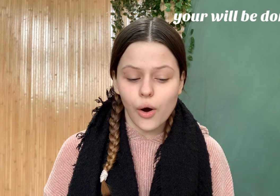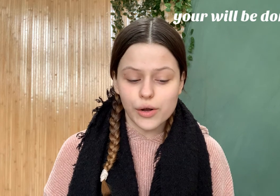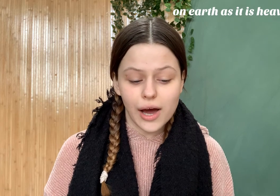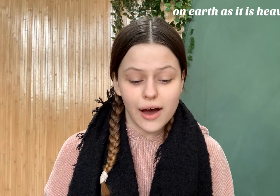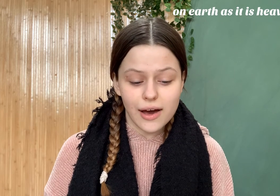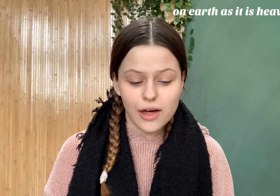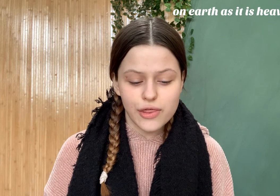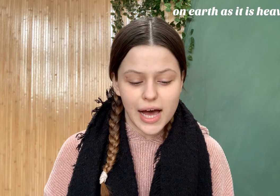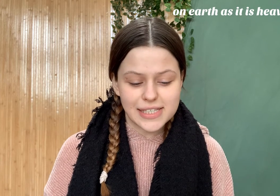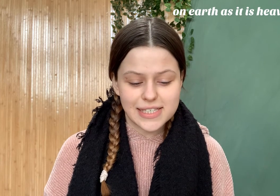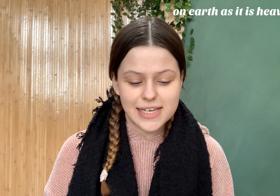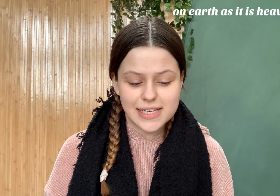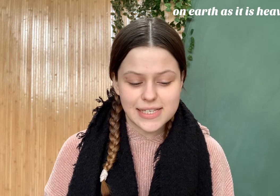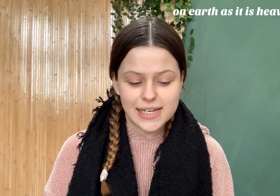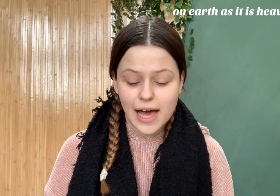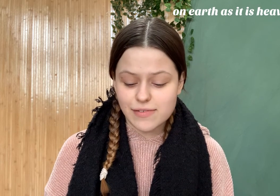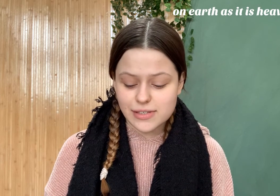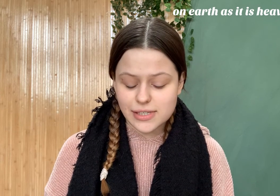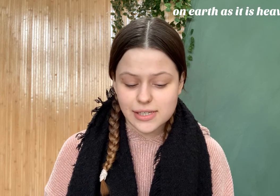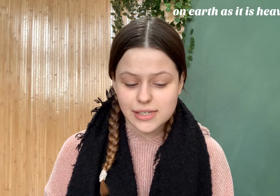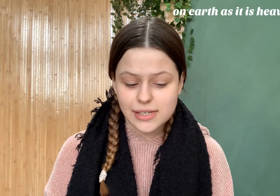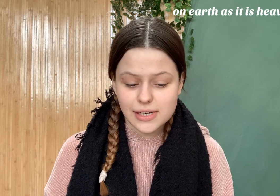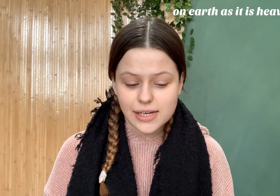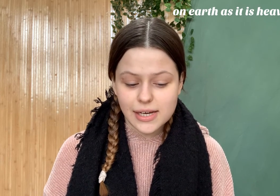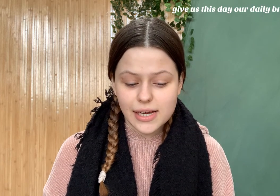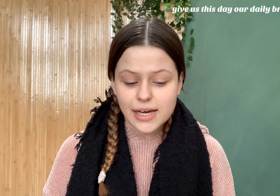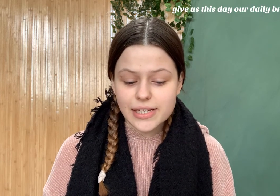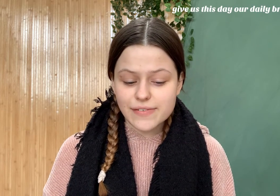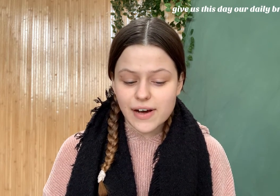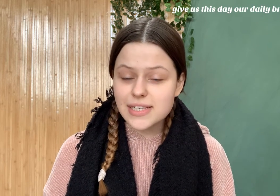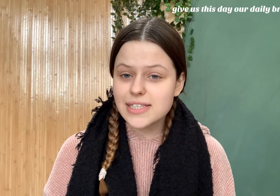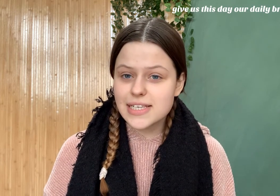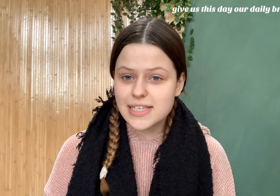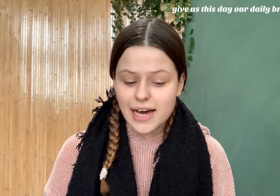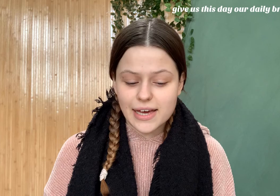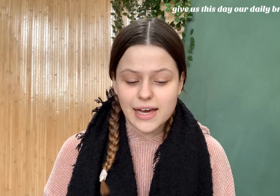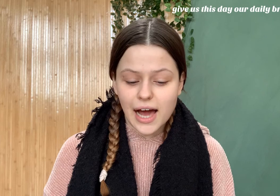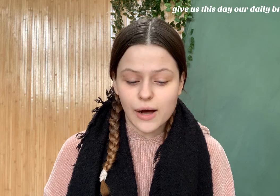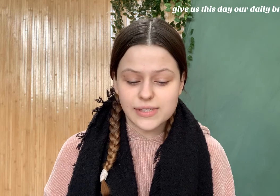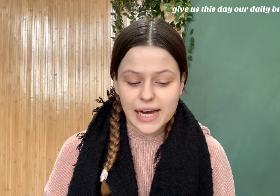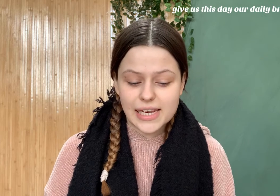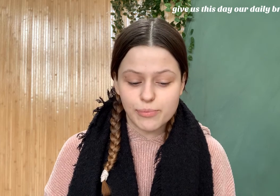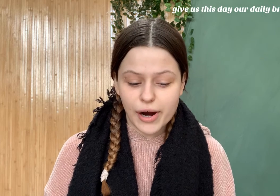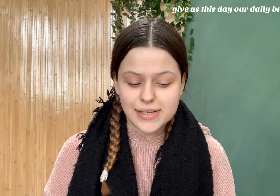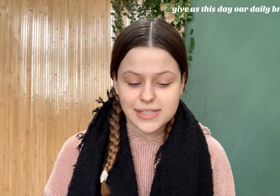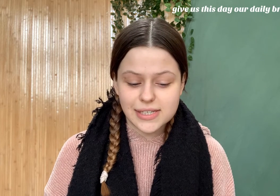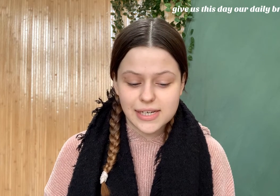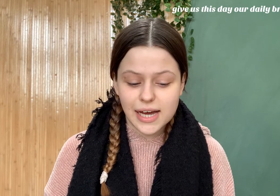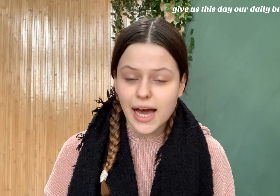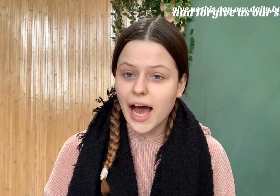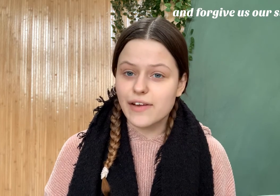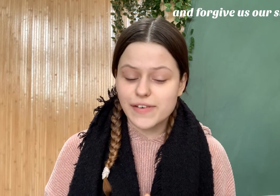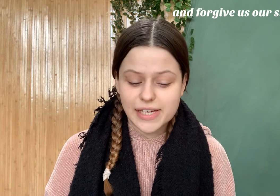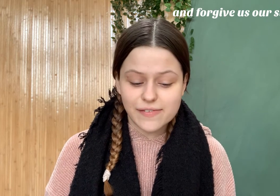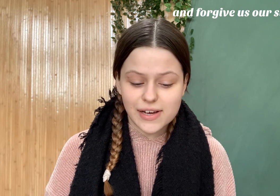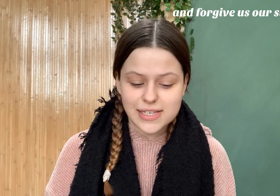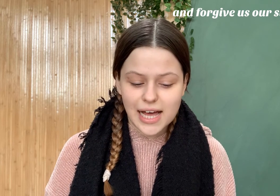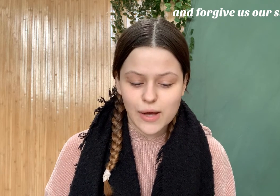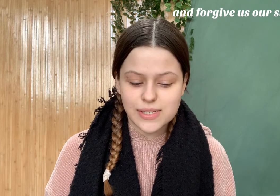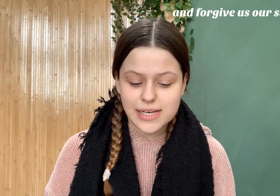on earth as it is in heaven. Give us this day our daily bread, and forgive us our